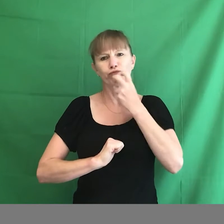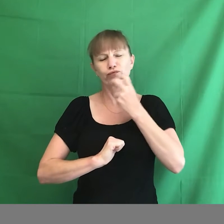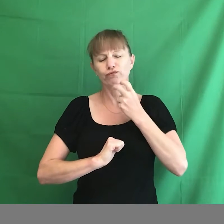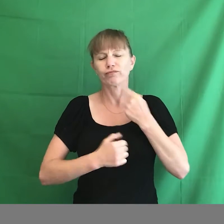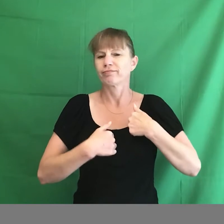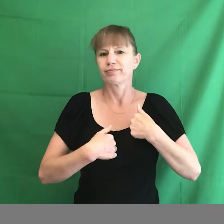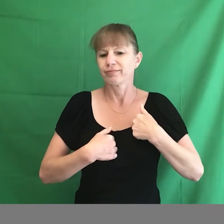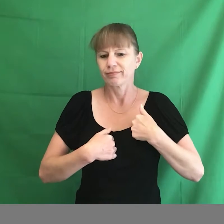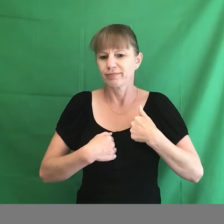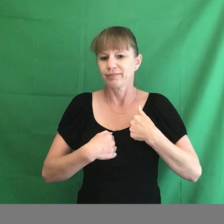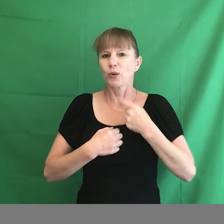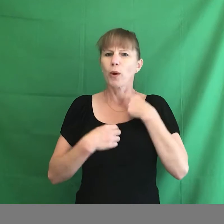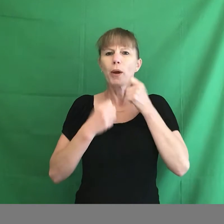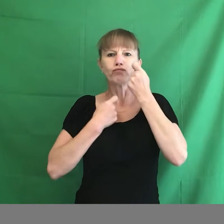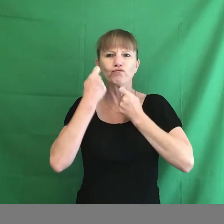sounds. Ready?